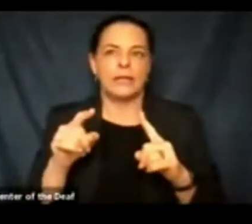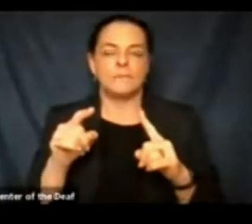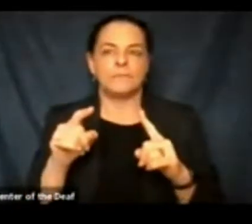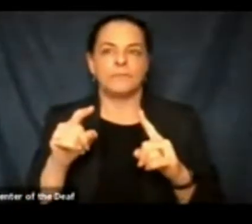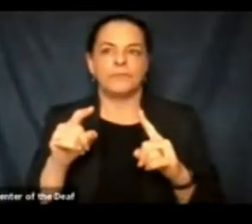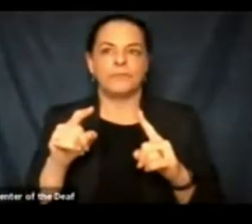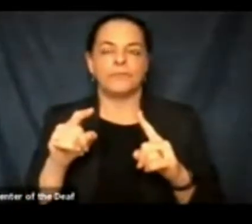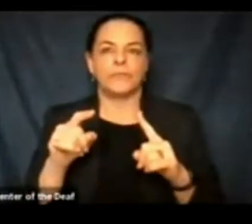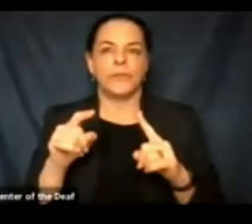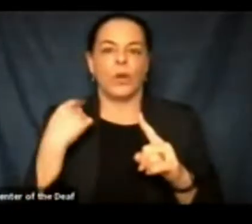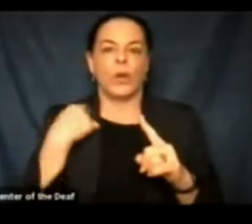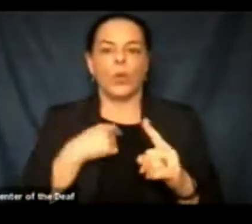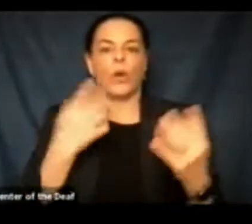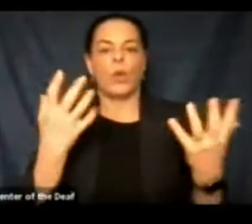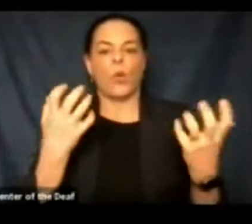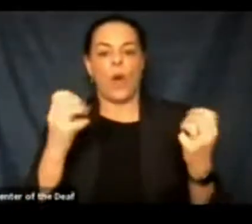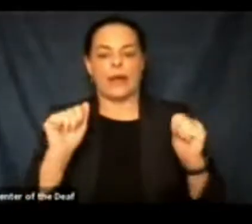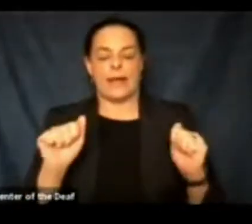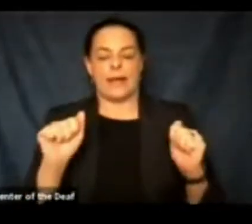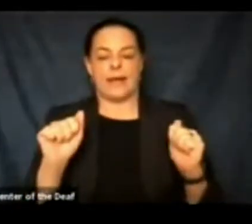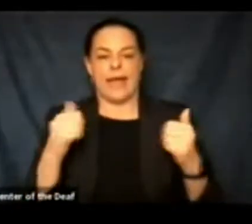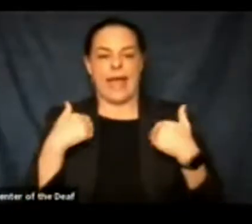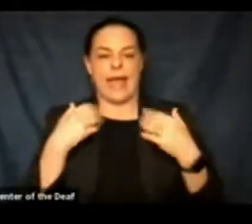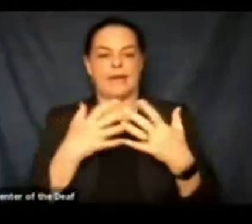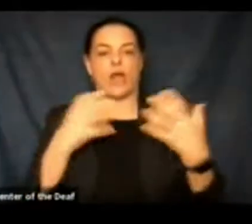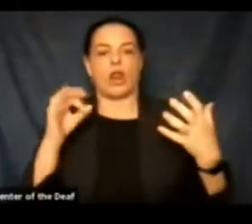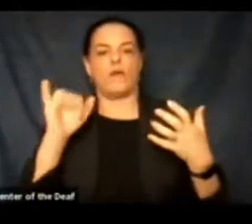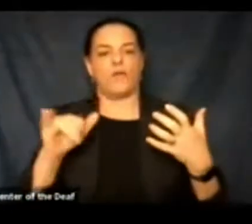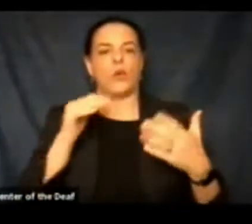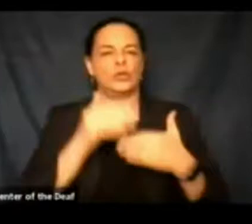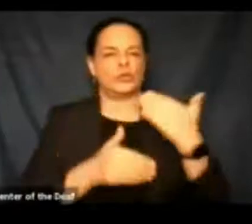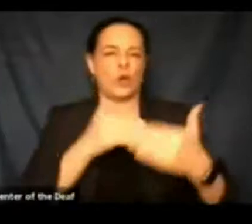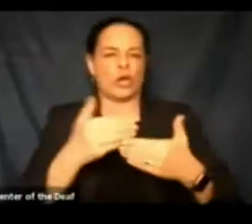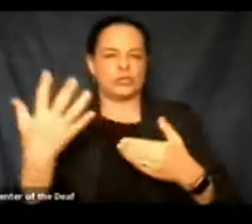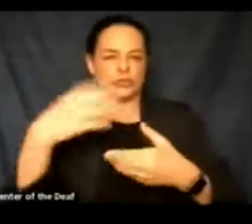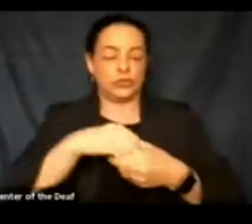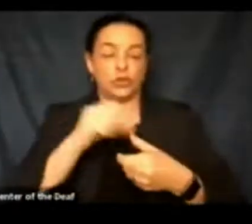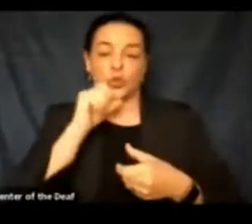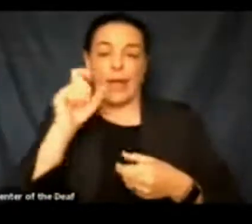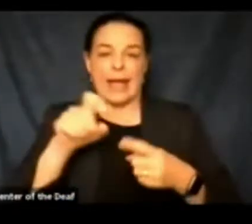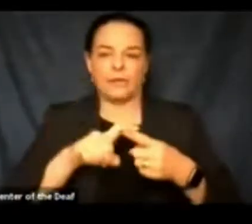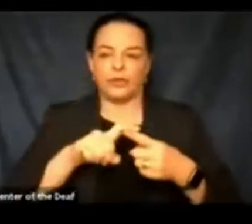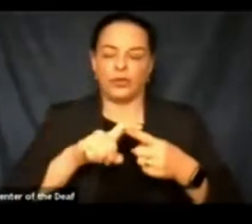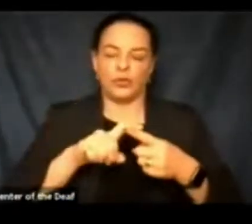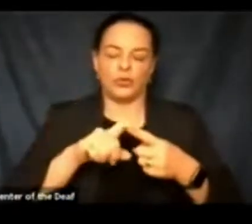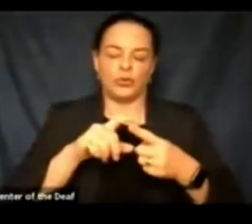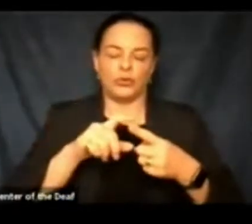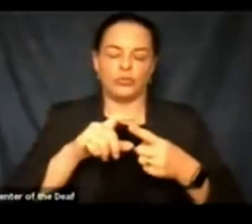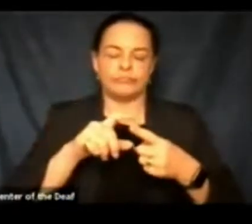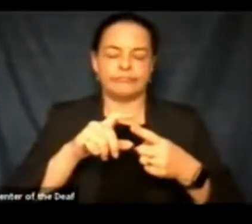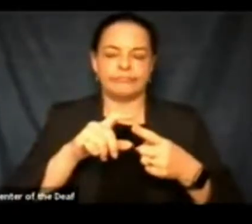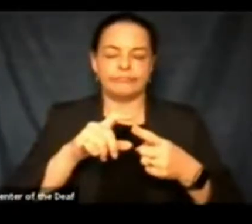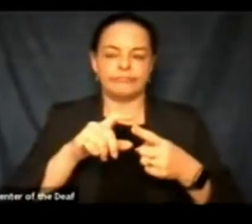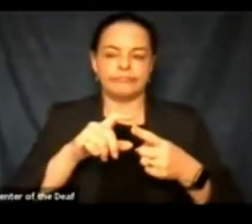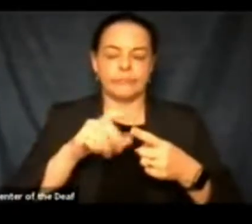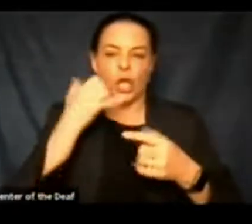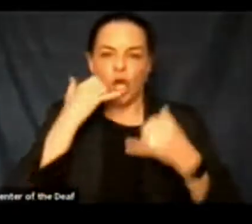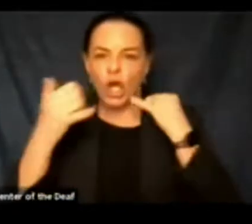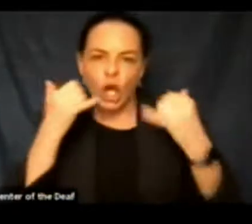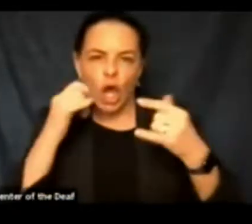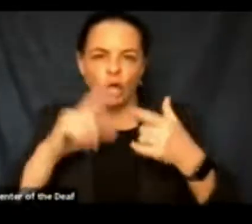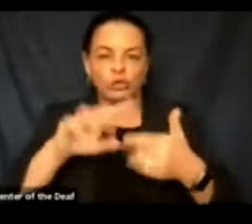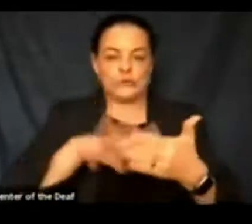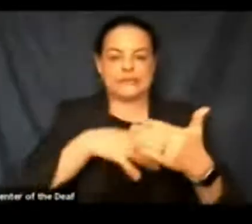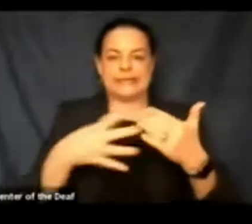we're looking towards being able to have a lot of those processes automated, so we're not having to make calls back or make calls to schedule thousands